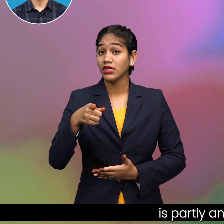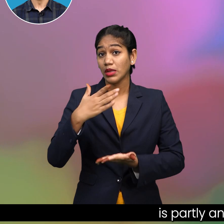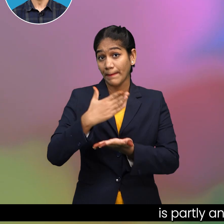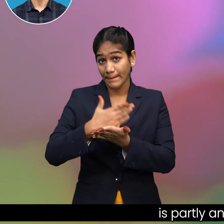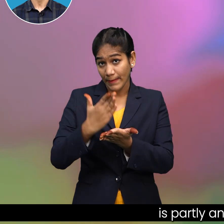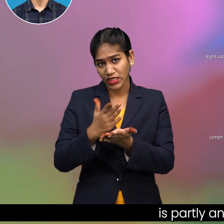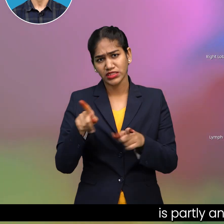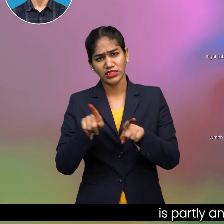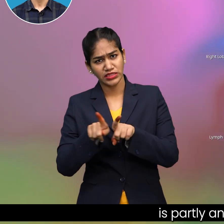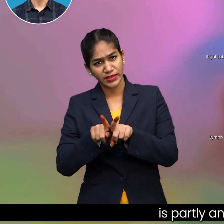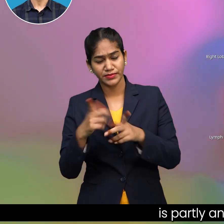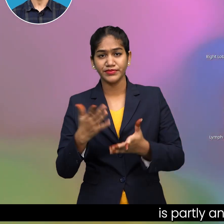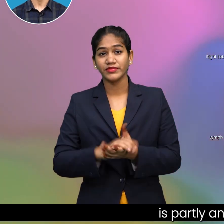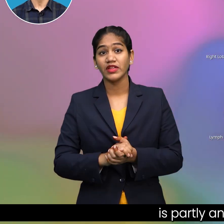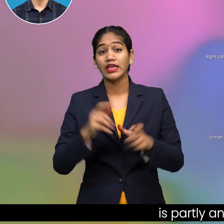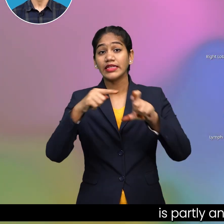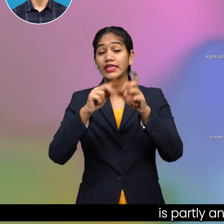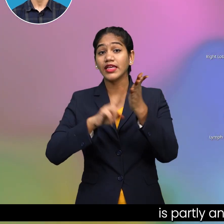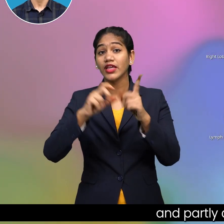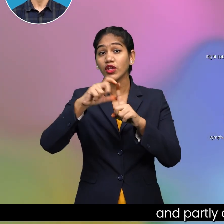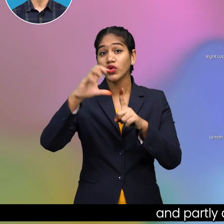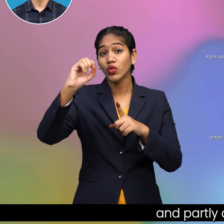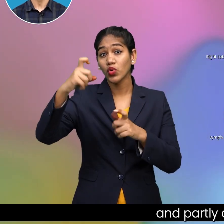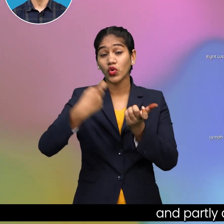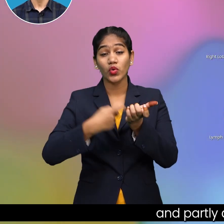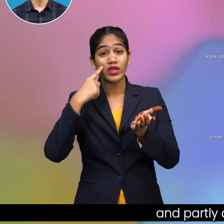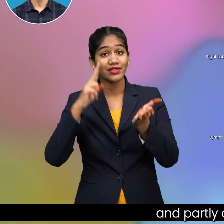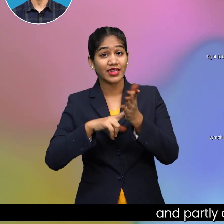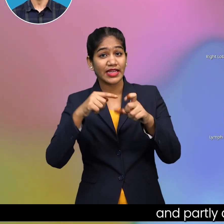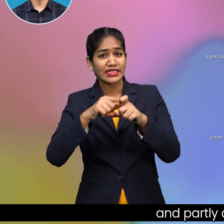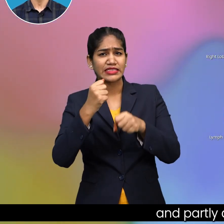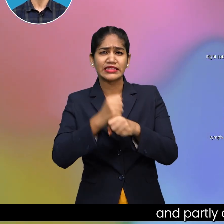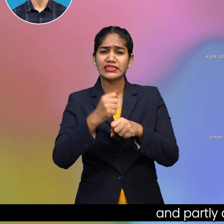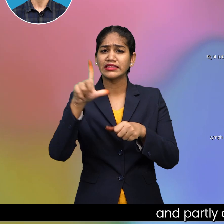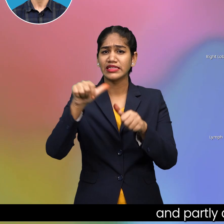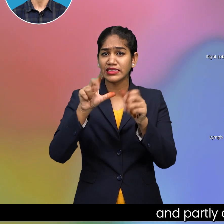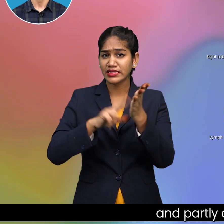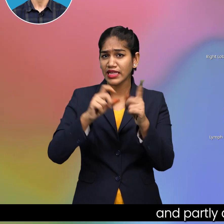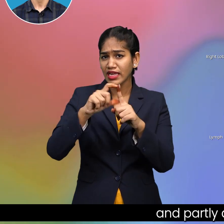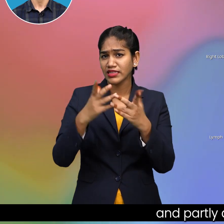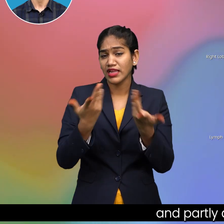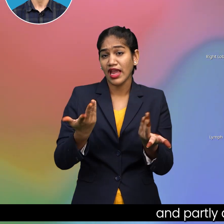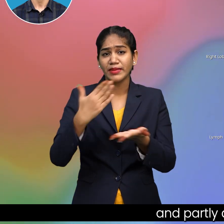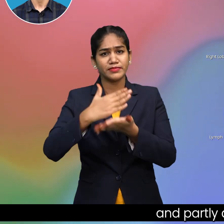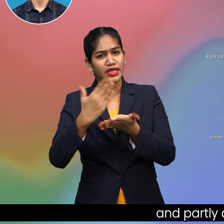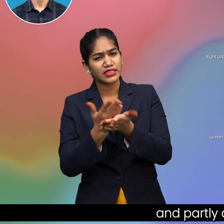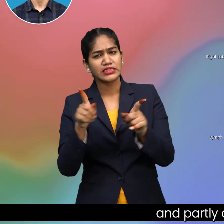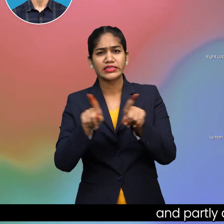is partly an endocrine gland and partly a lymphoid gland.